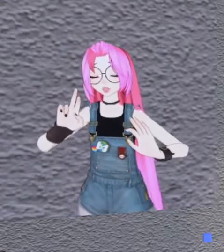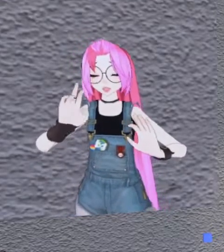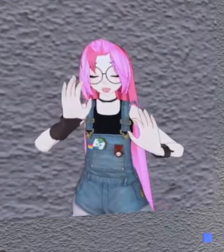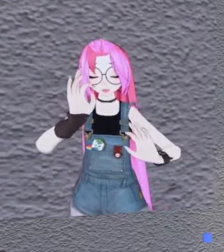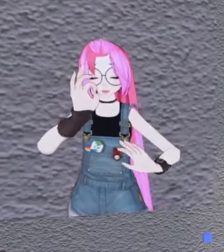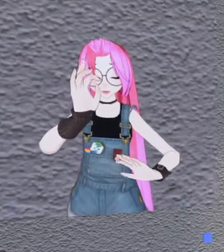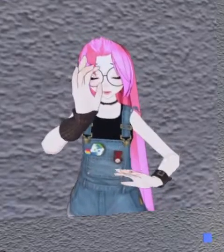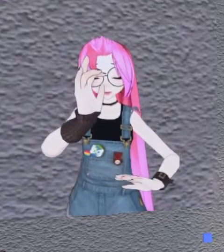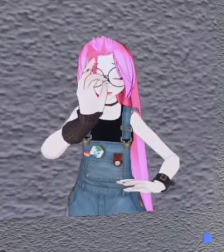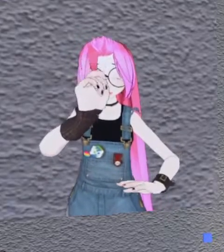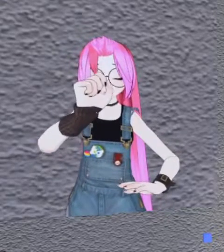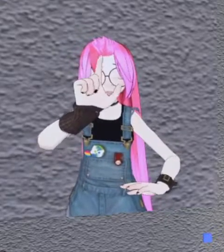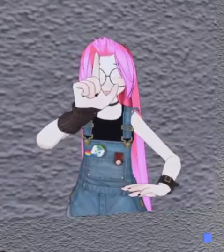cold.